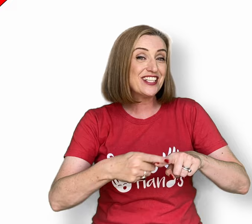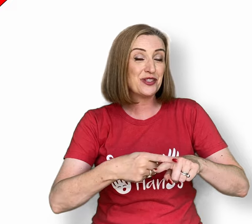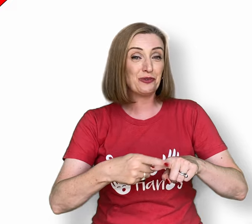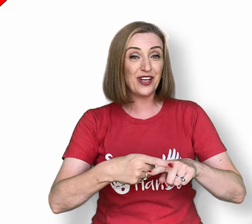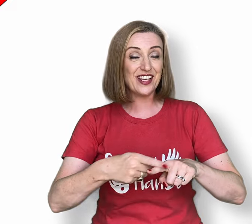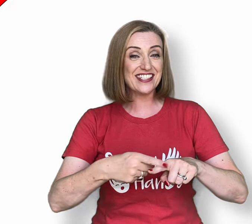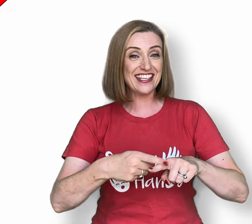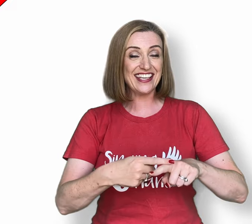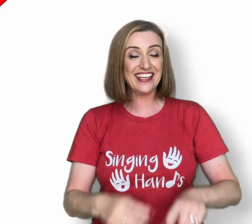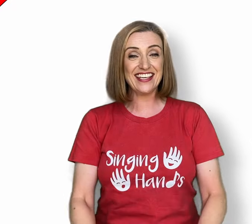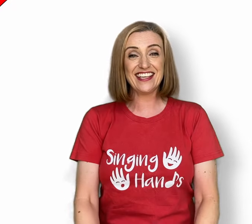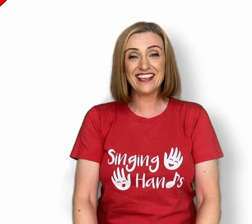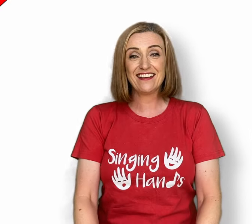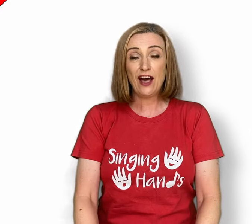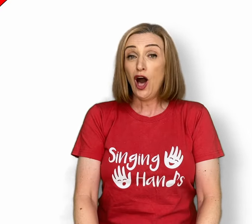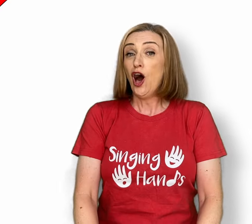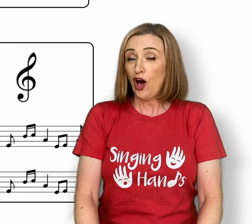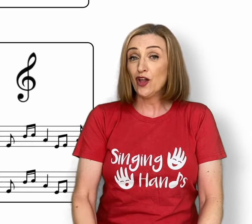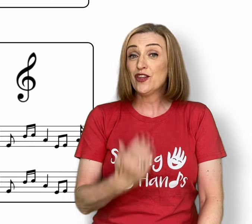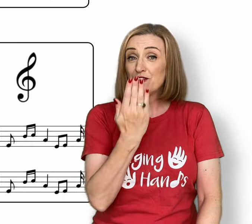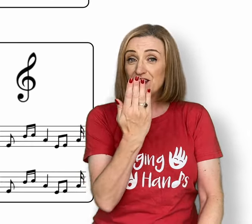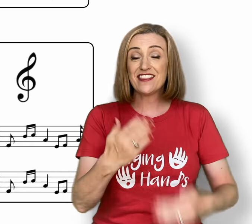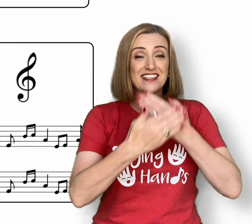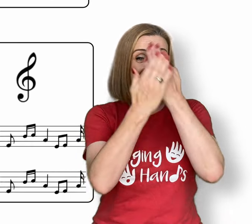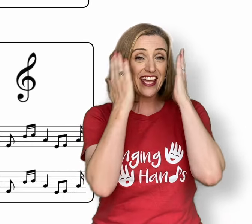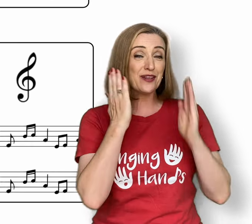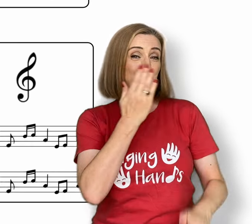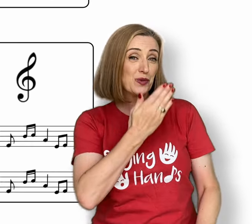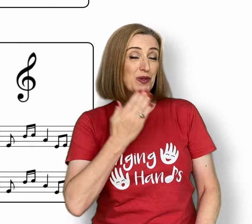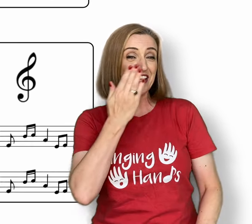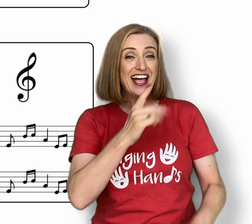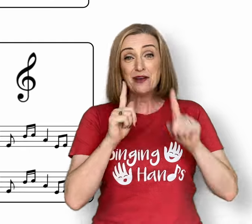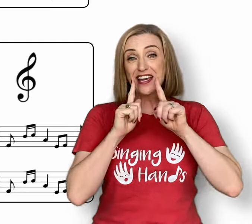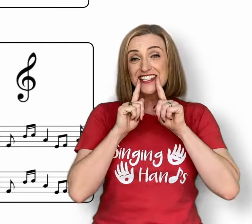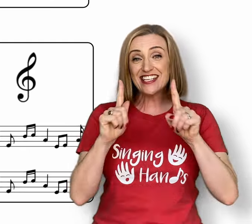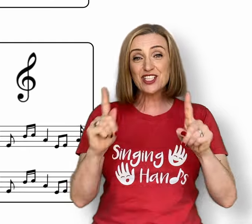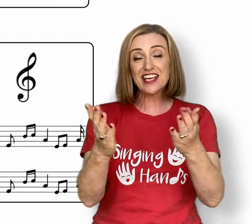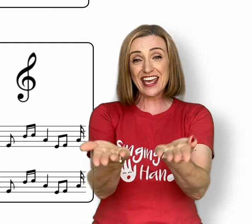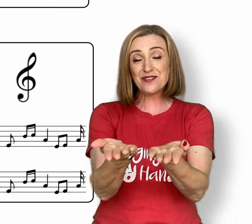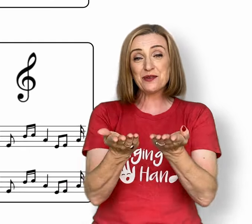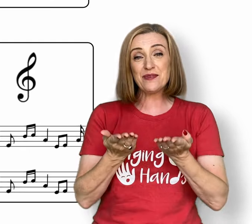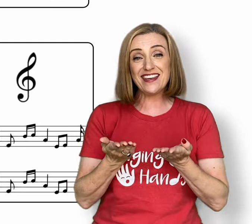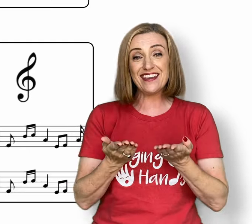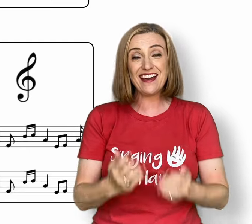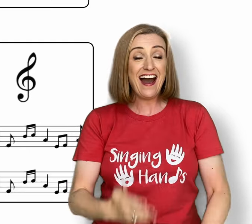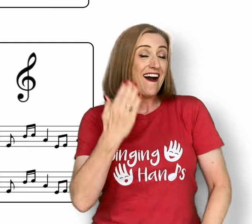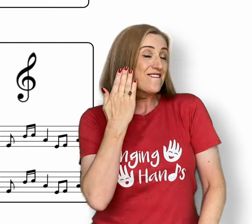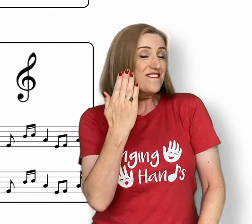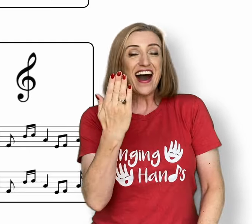for literacy. On the fifth day of school, my teacher gave to me